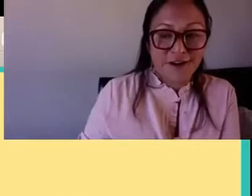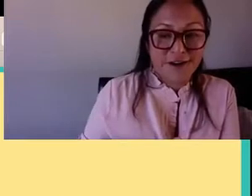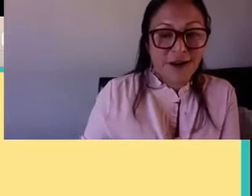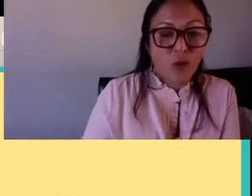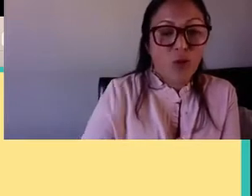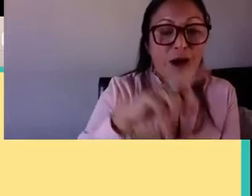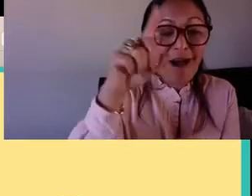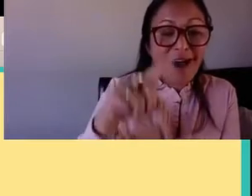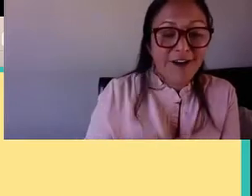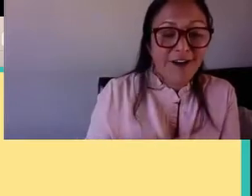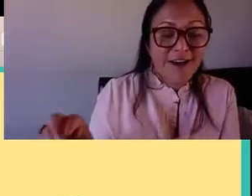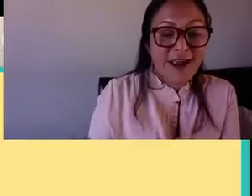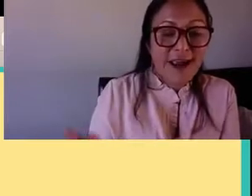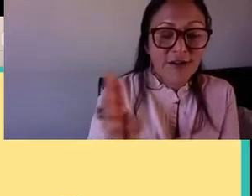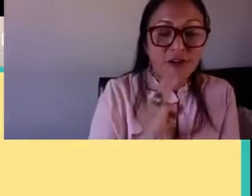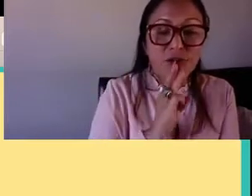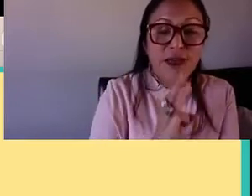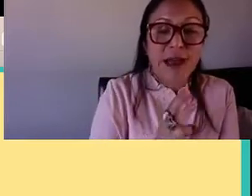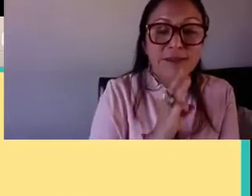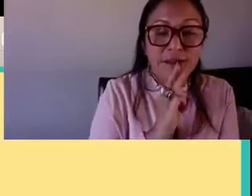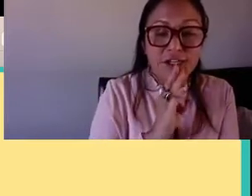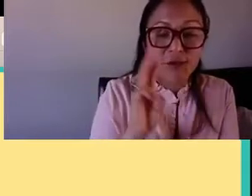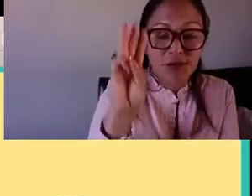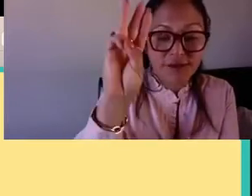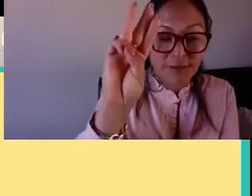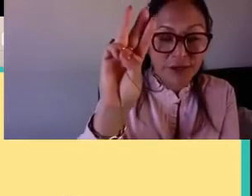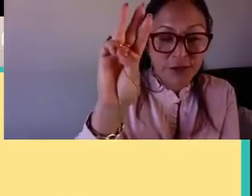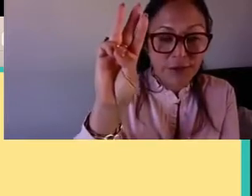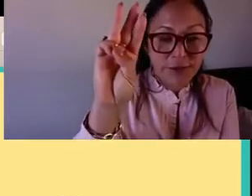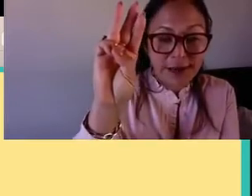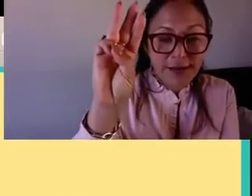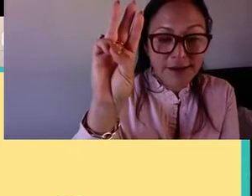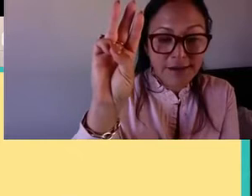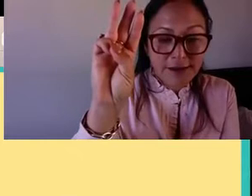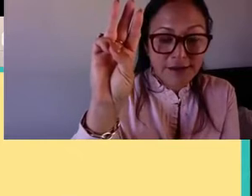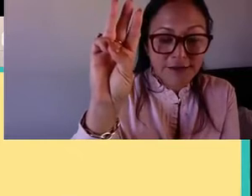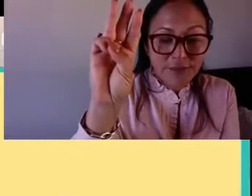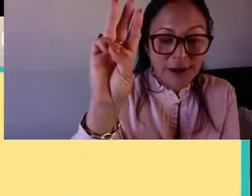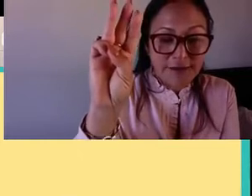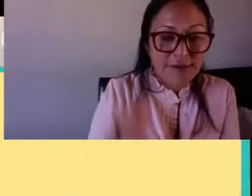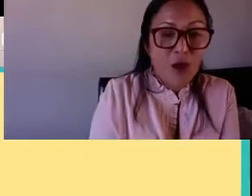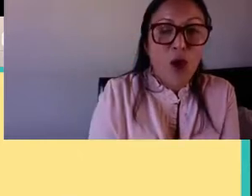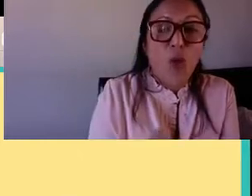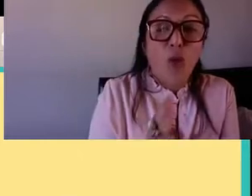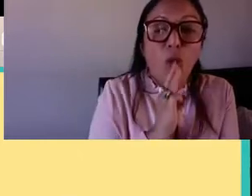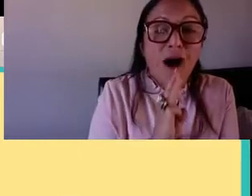Water, water, and 2 taps on the chin with the W. Are we ready? Let's